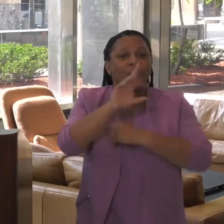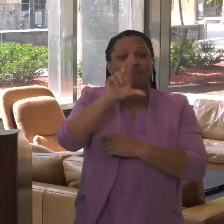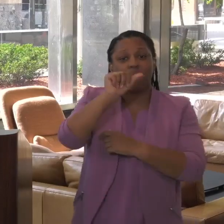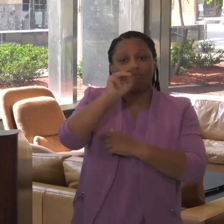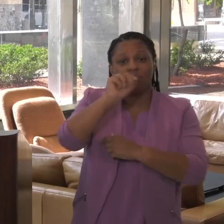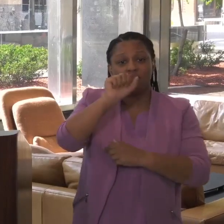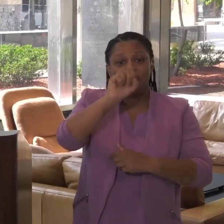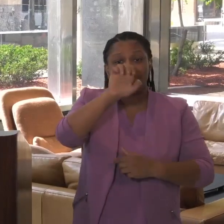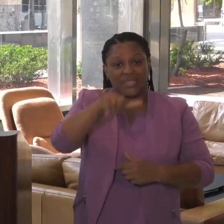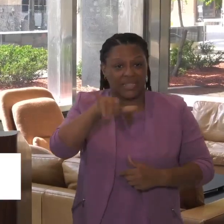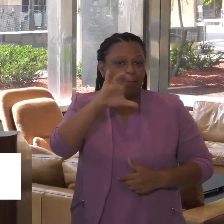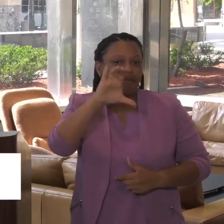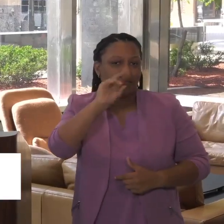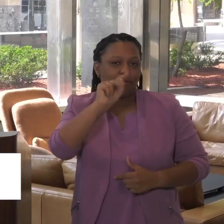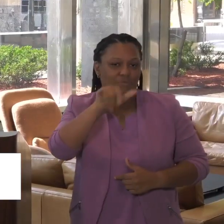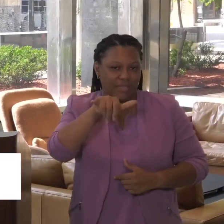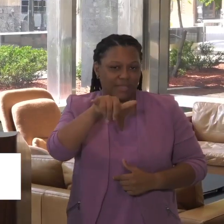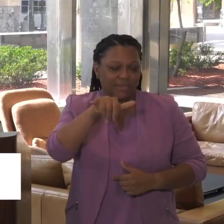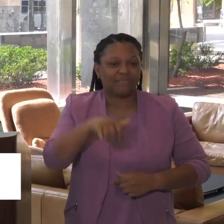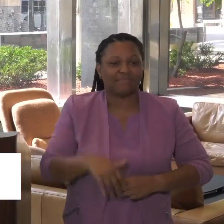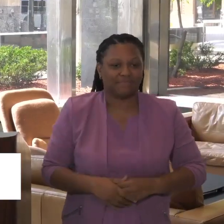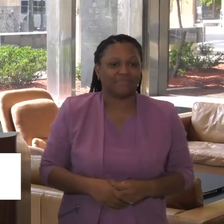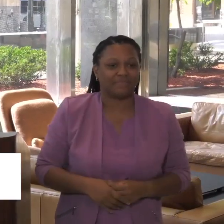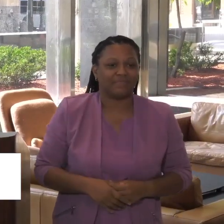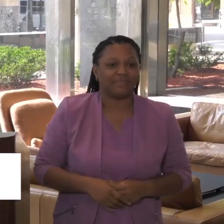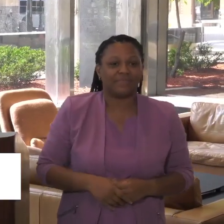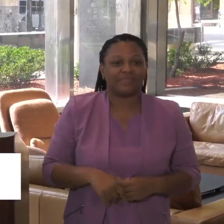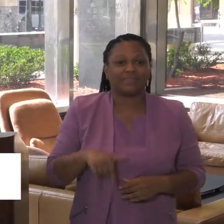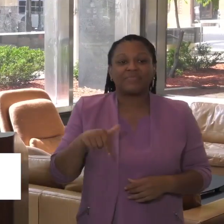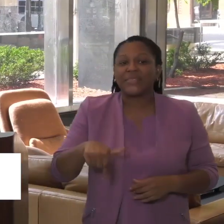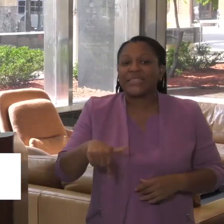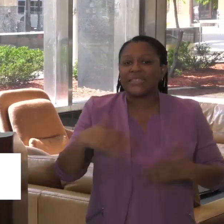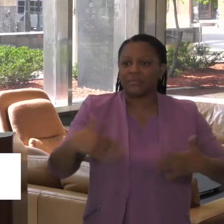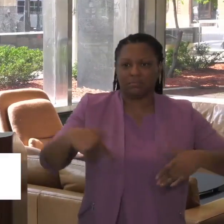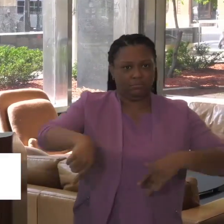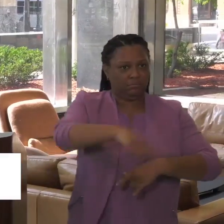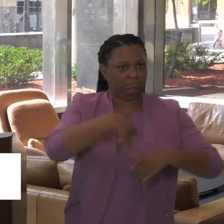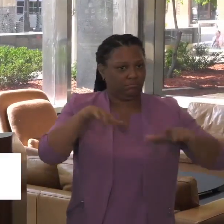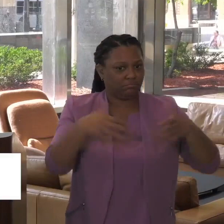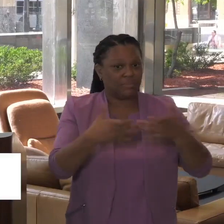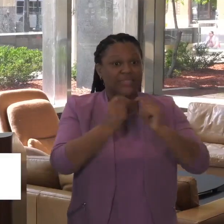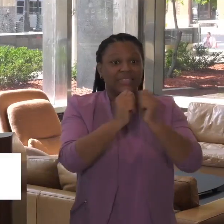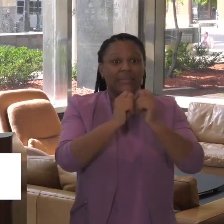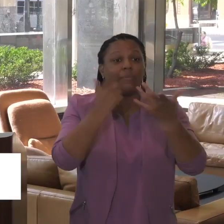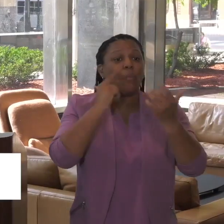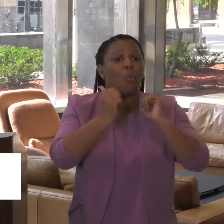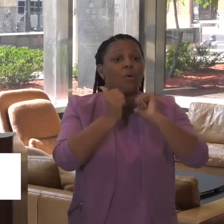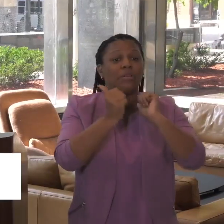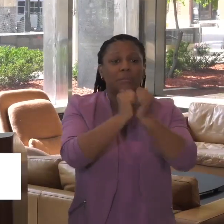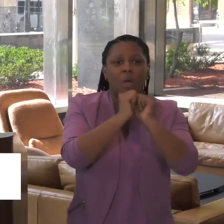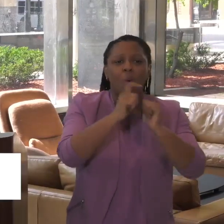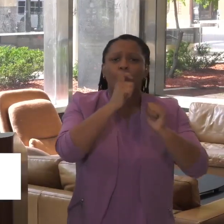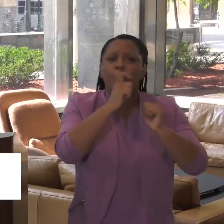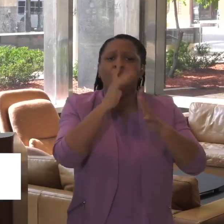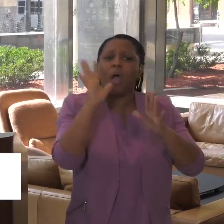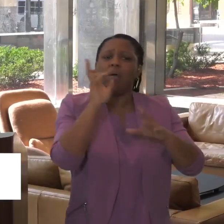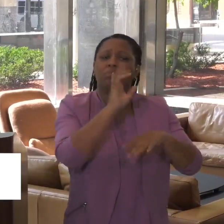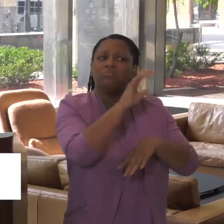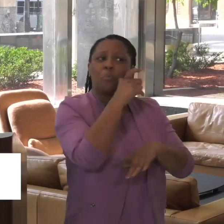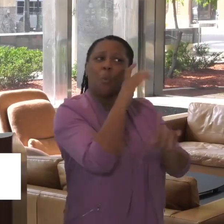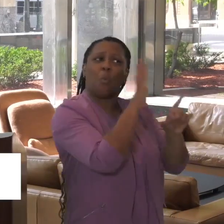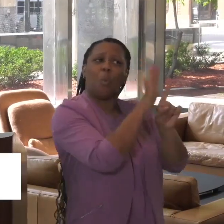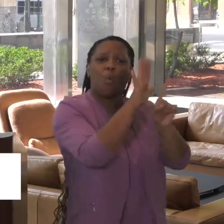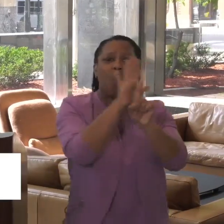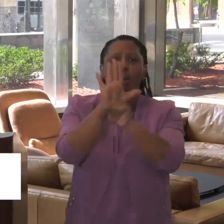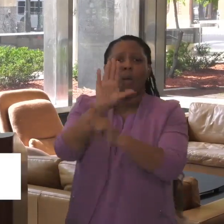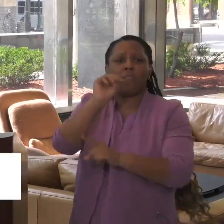a team sport, that what's more important than who your mayor is, what's more important than who your congress member is, what's more important than who your